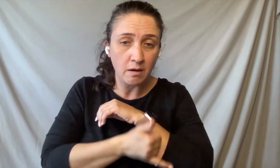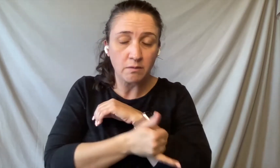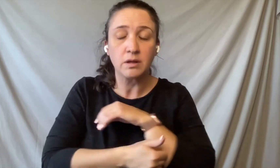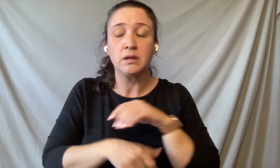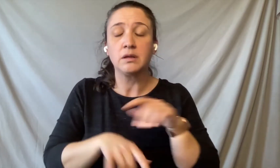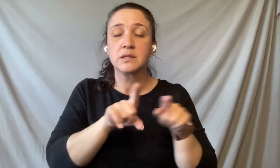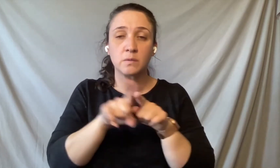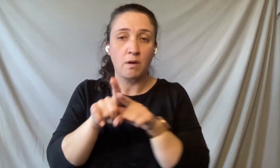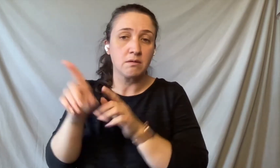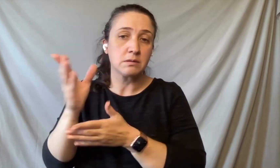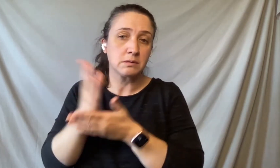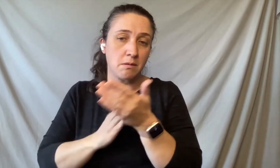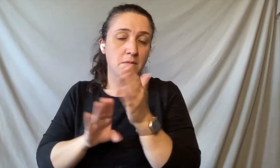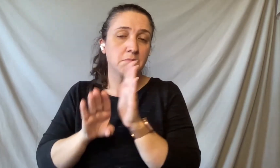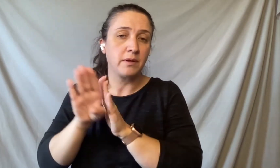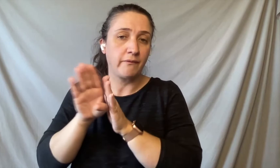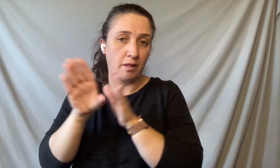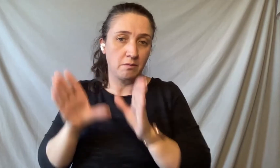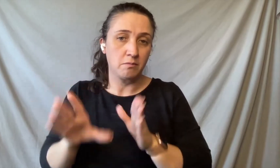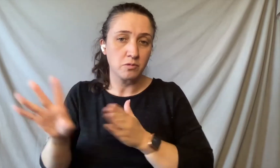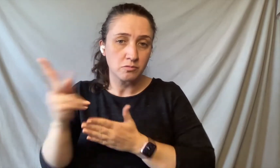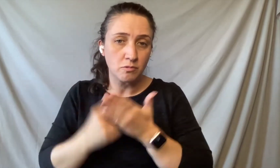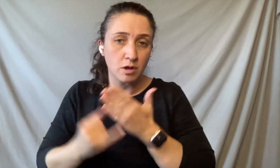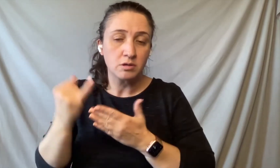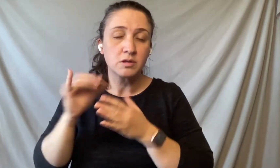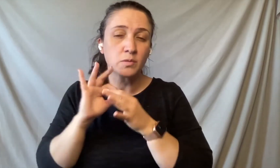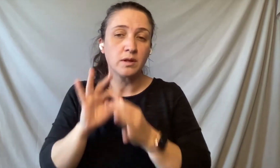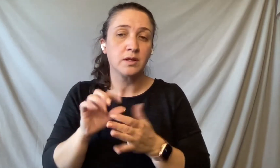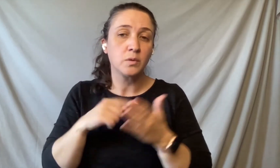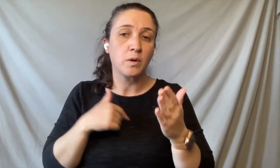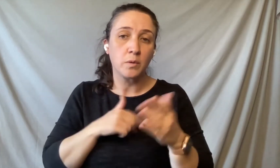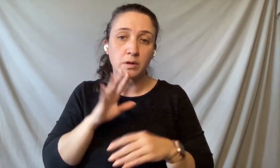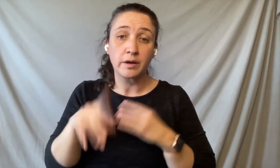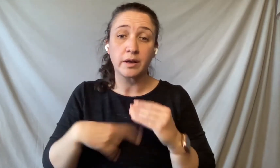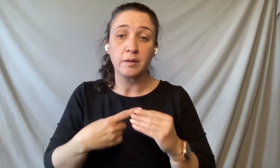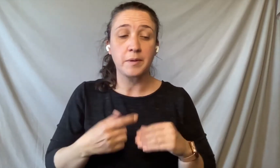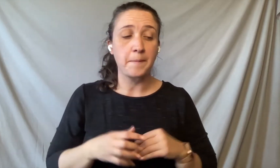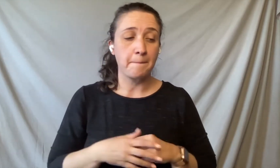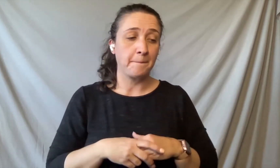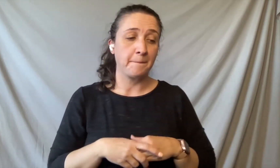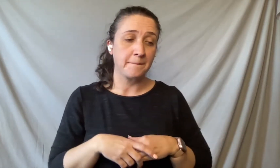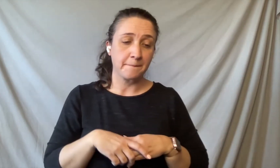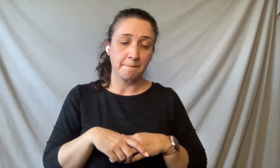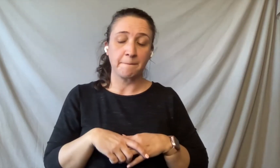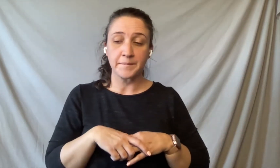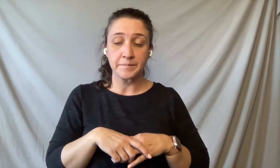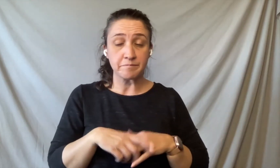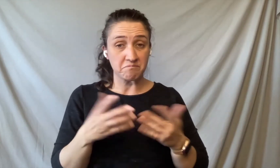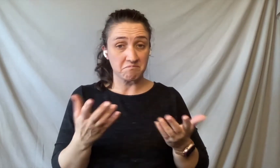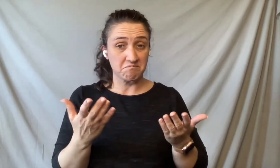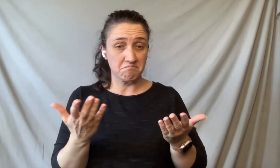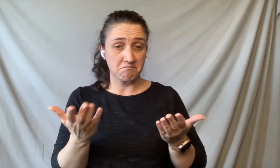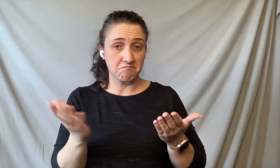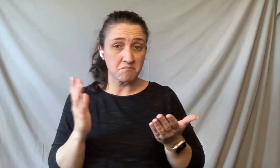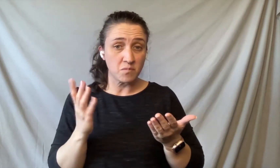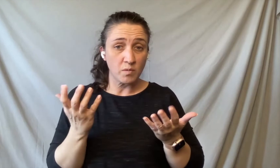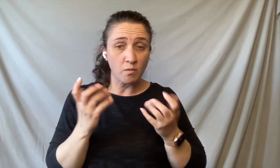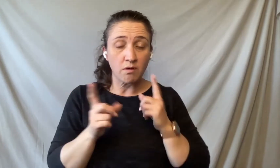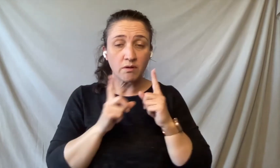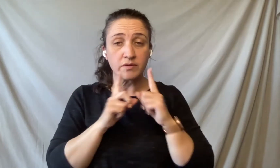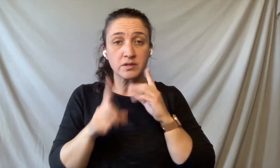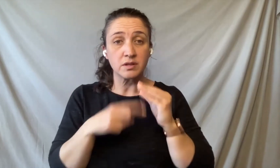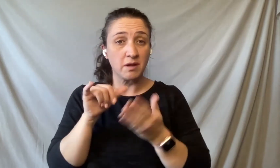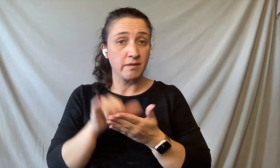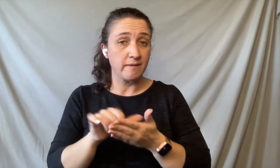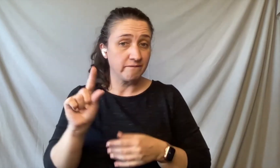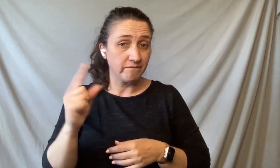developers projects that relate to what we're talking about. So do we want to have a little conversation about that